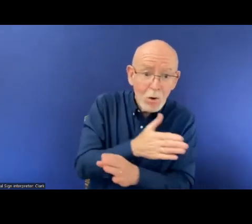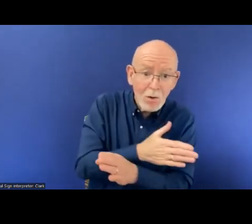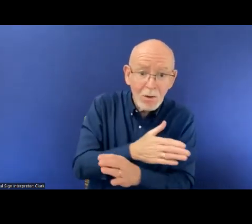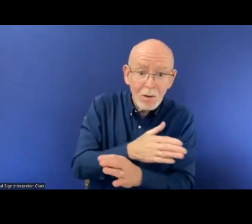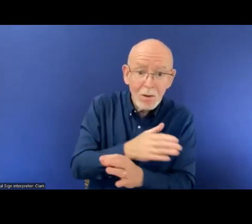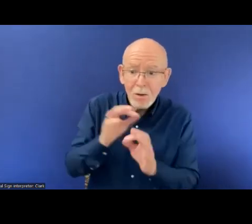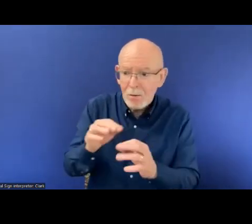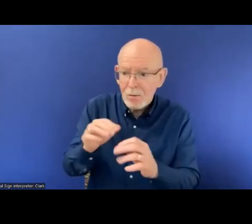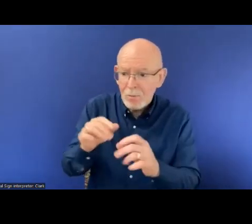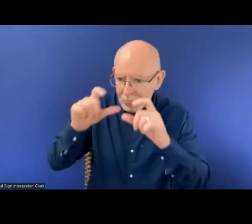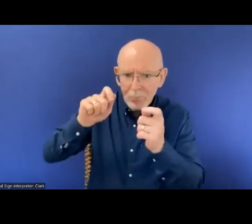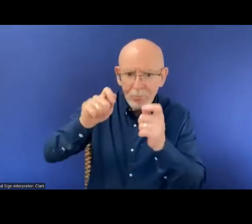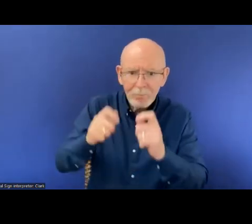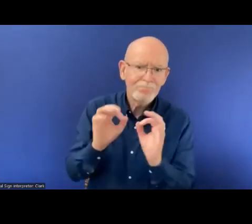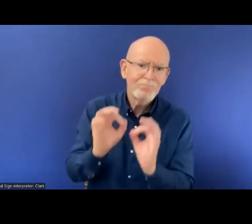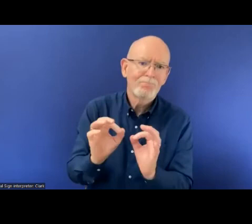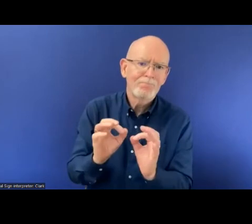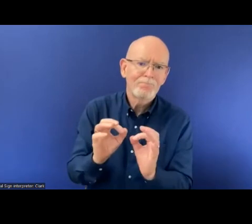forever.